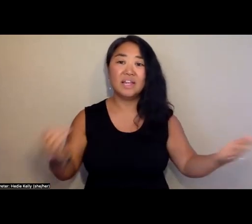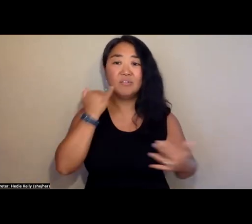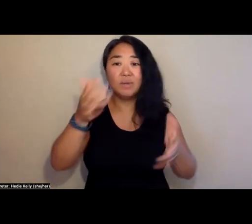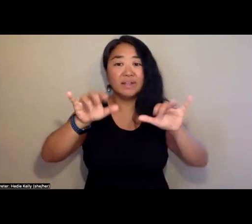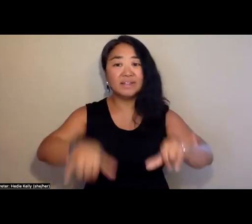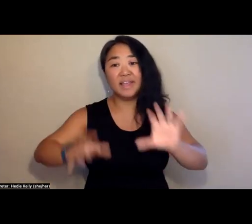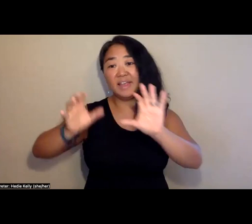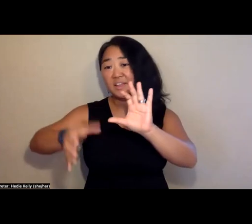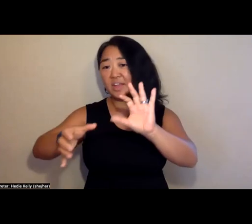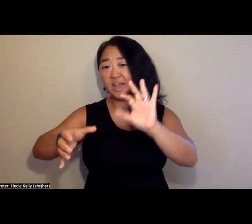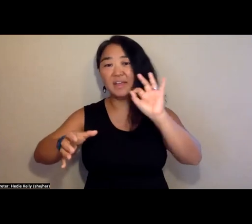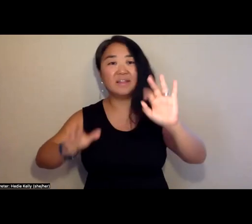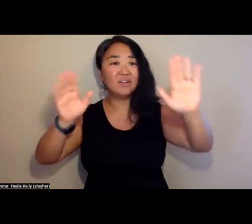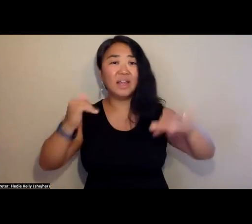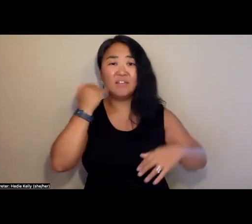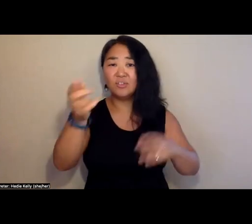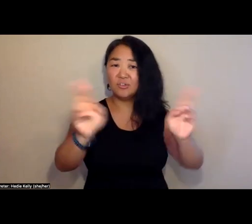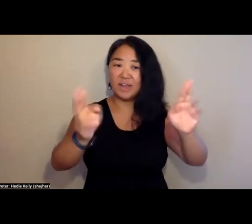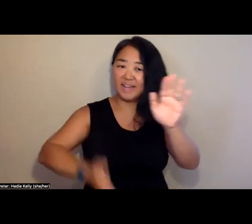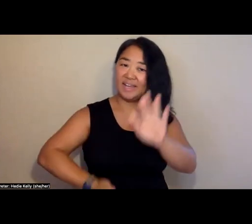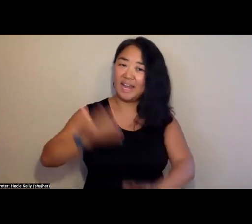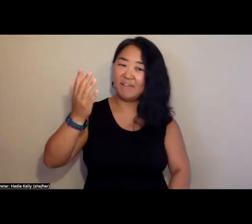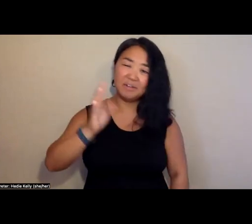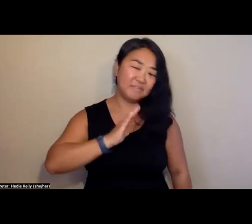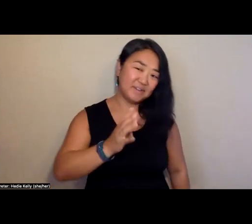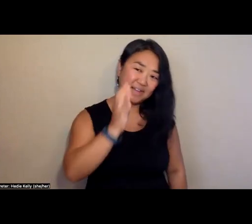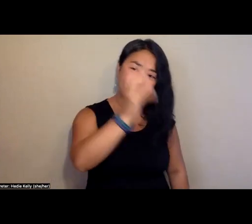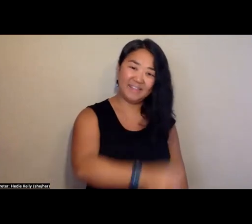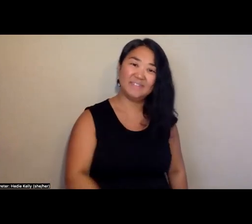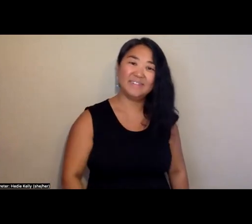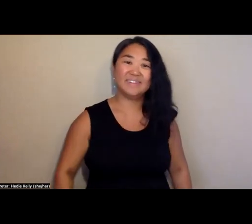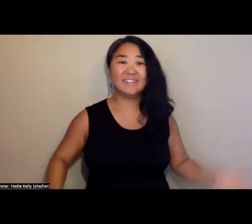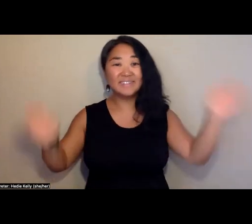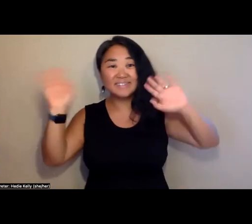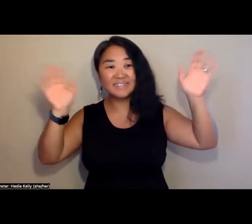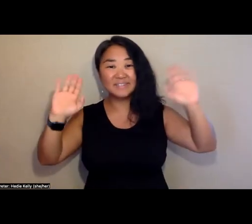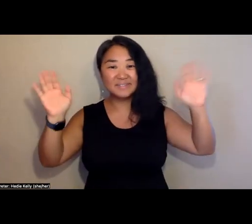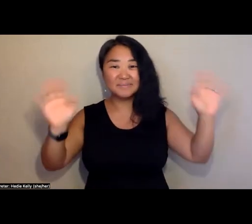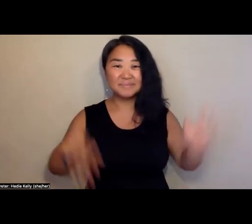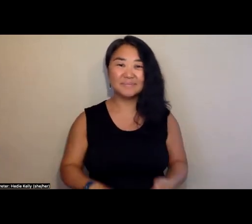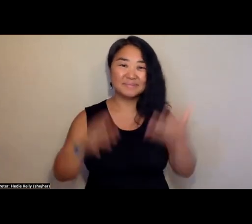can chat. Those of you who are ready to get out of here, get out of here. Thank you.